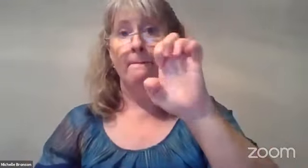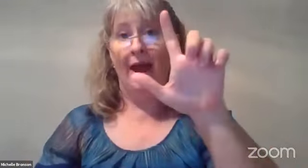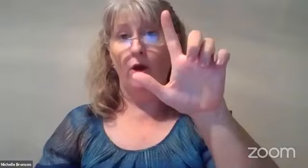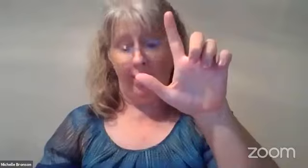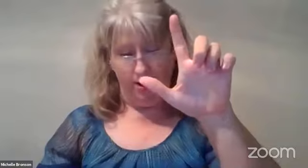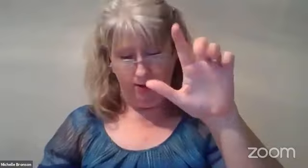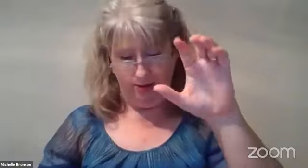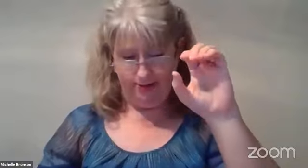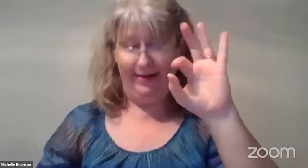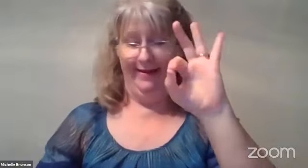It's Marielle